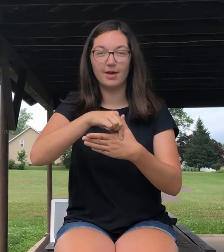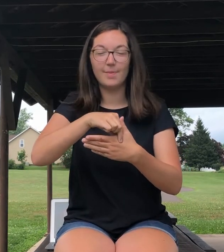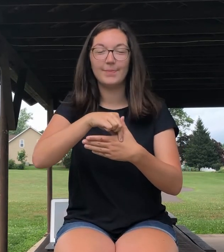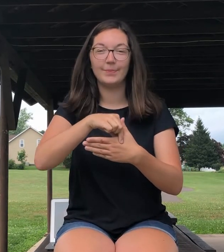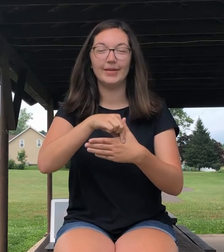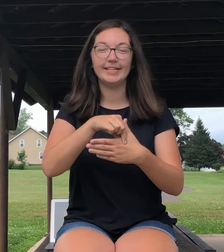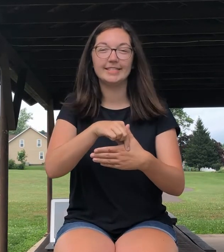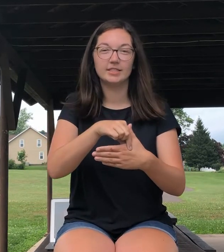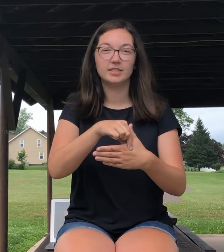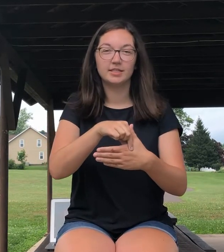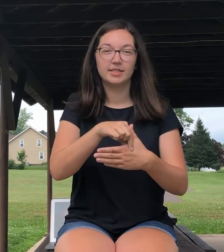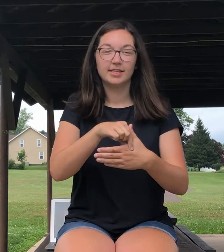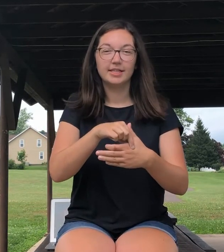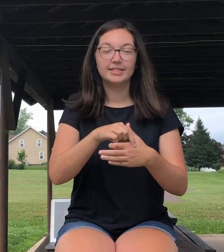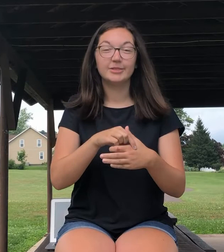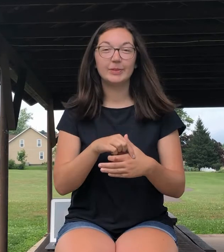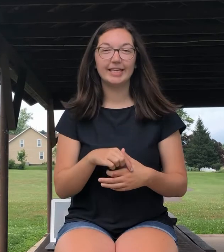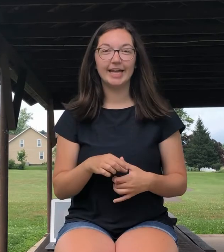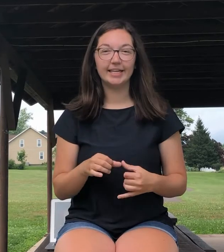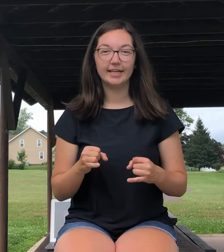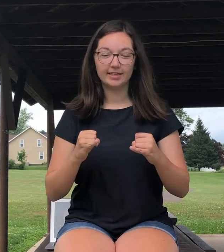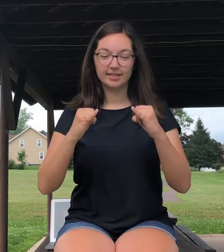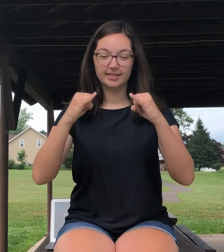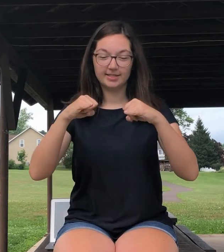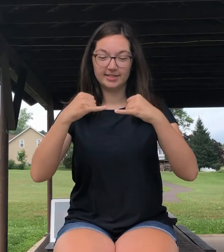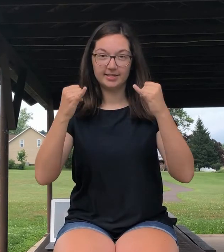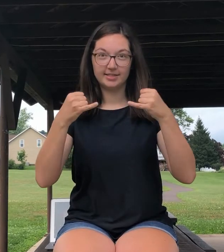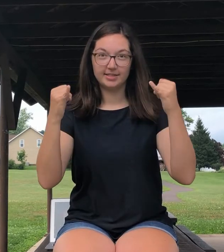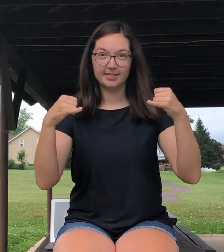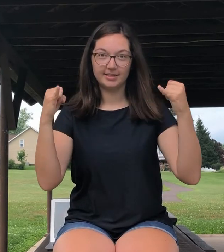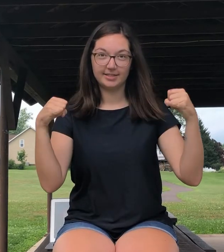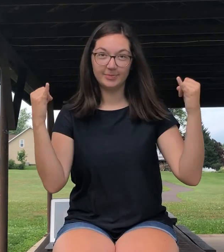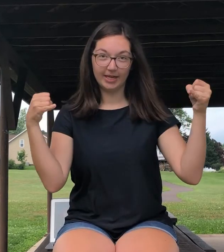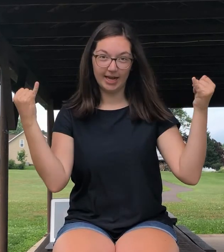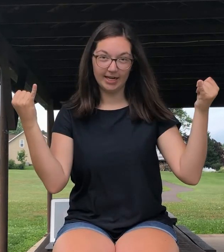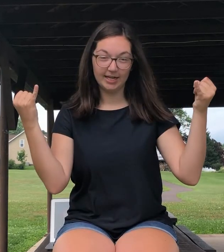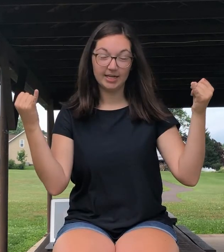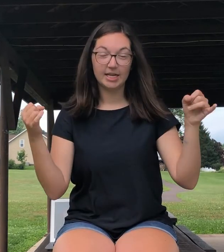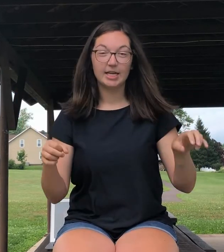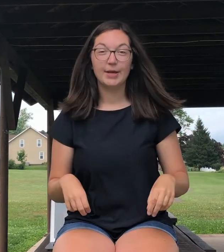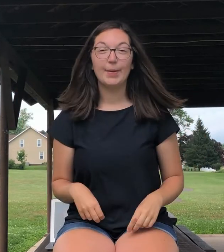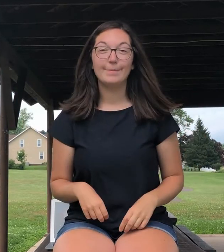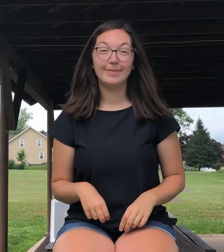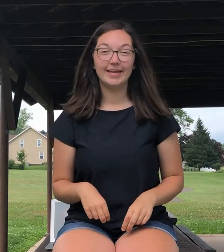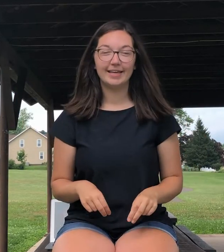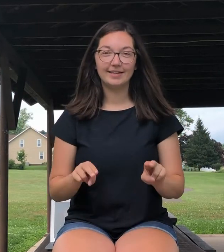thumb. Meat. Spaghetti. Spaghetti. Bacon.